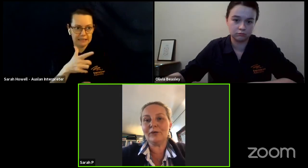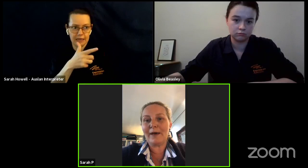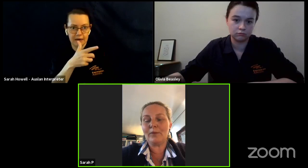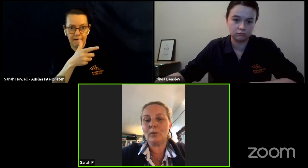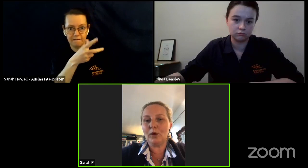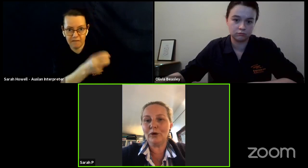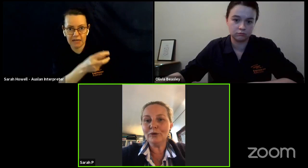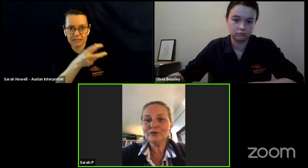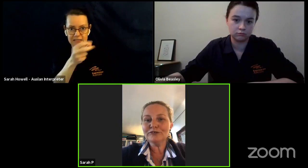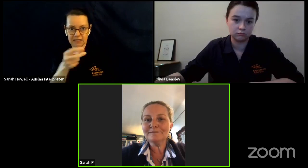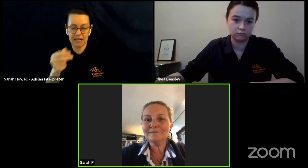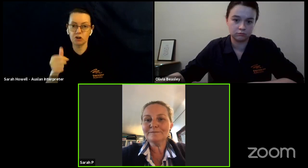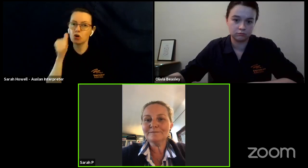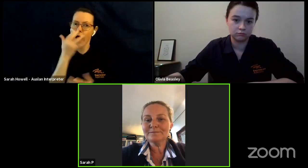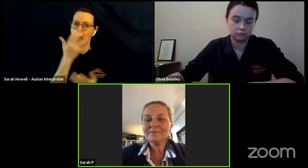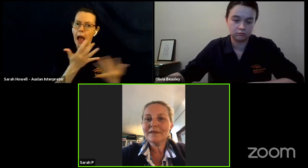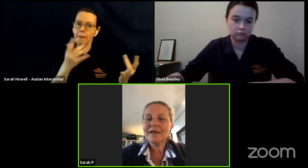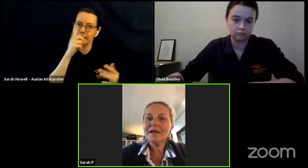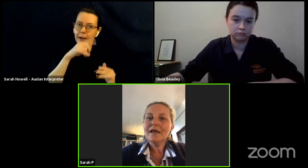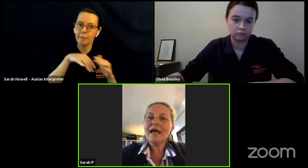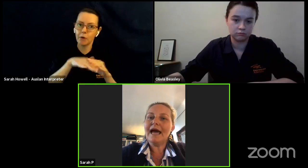vaccines throughout the world.